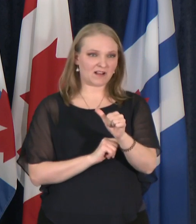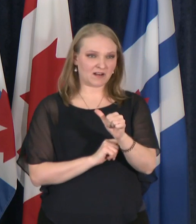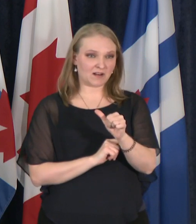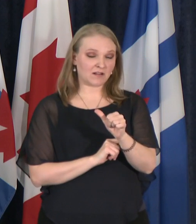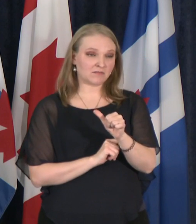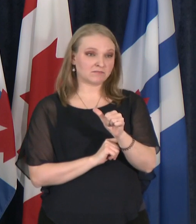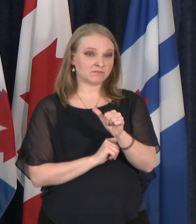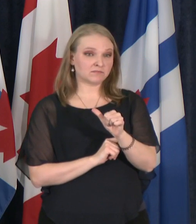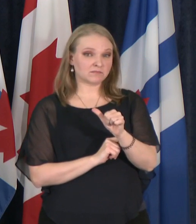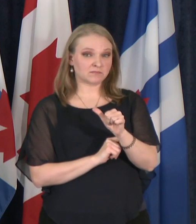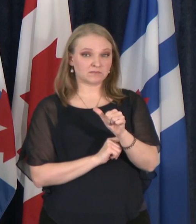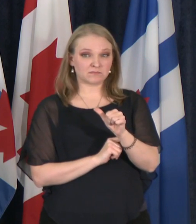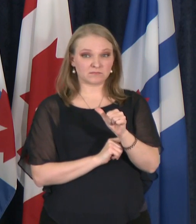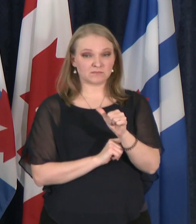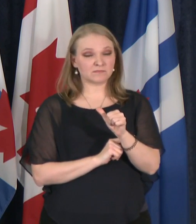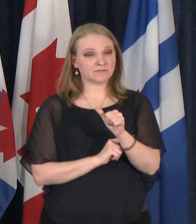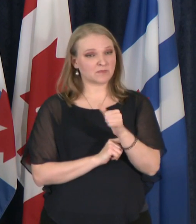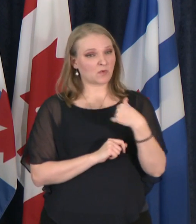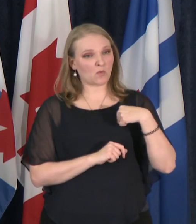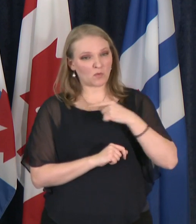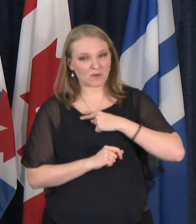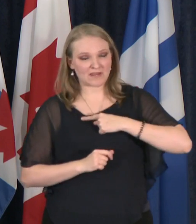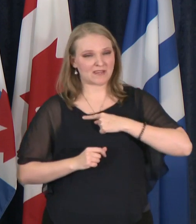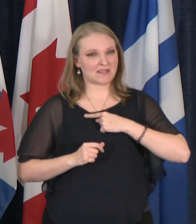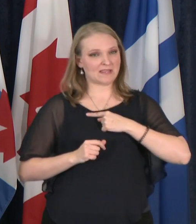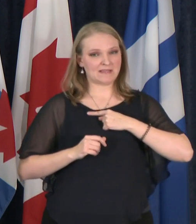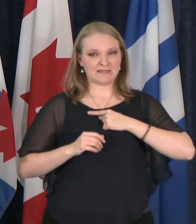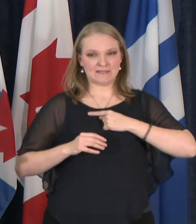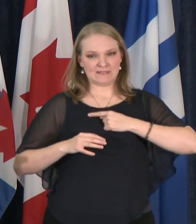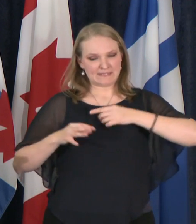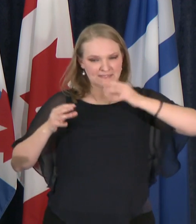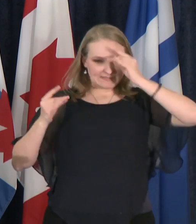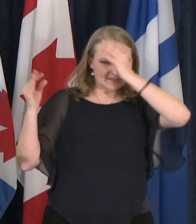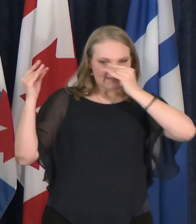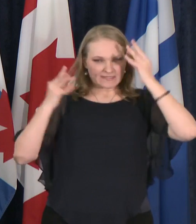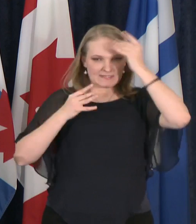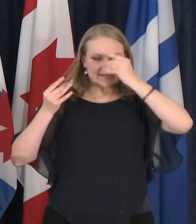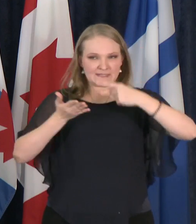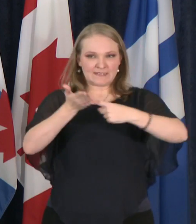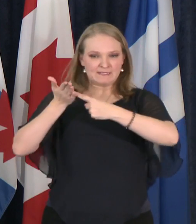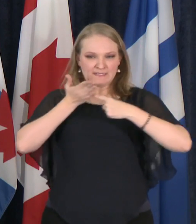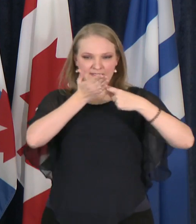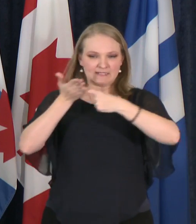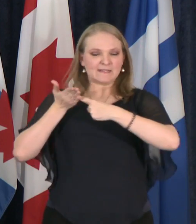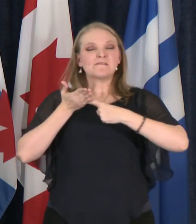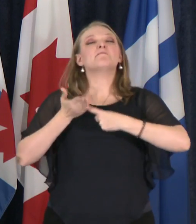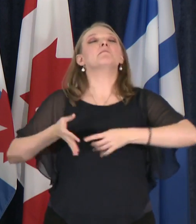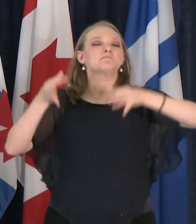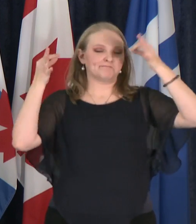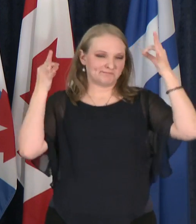being made after careful and measured consideration.